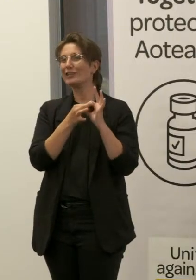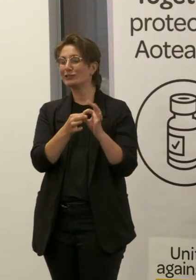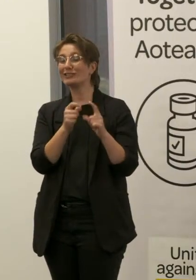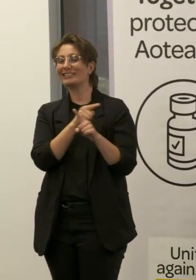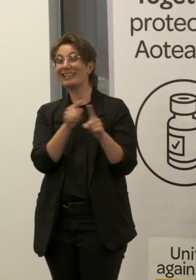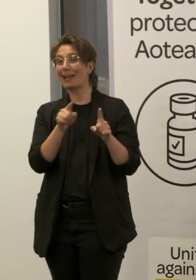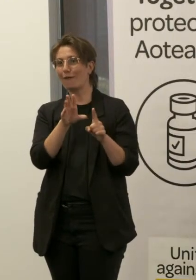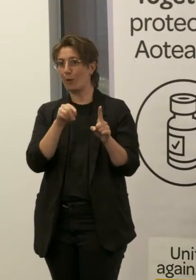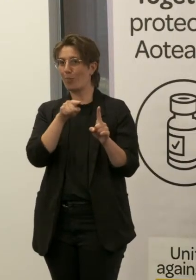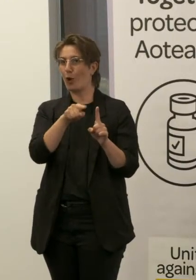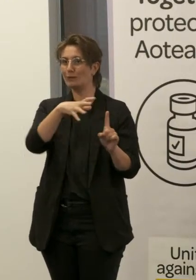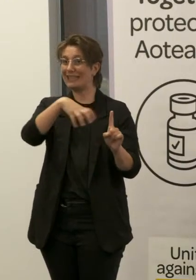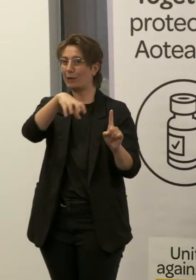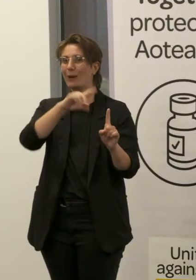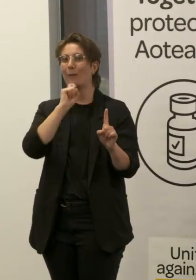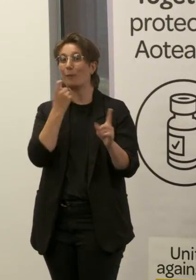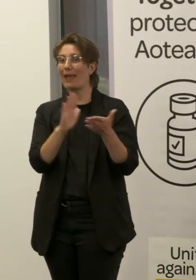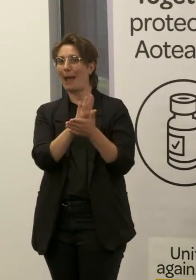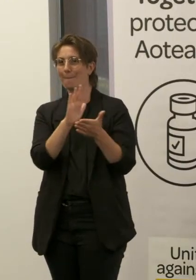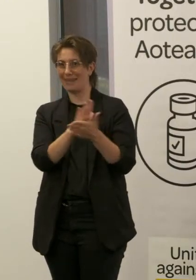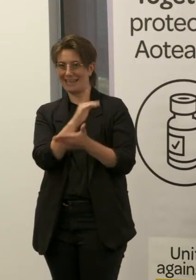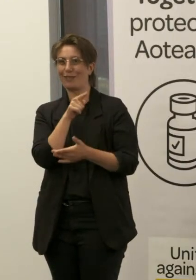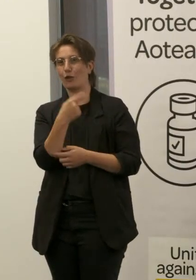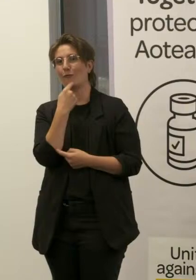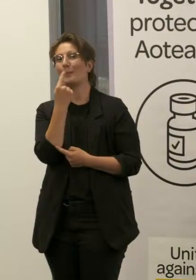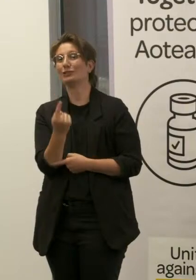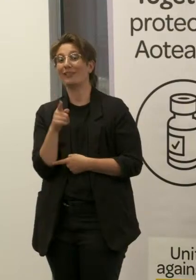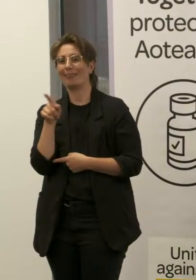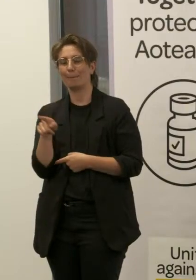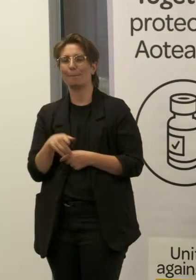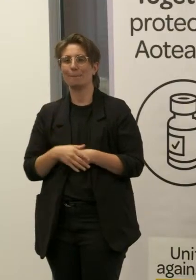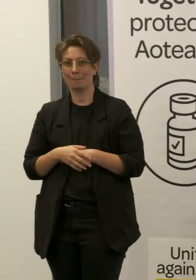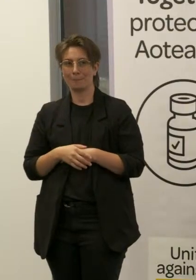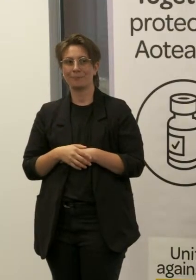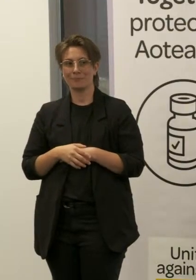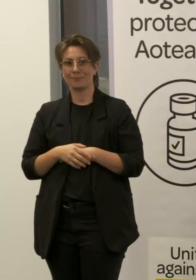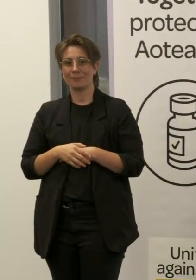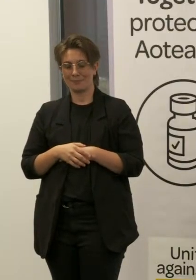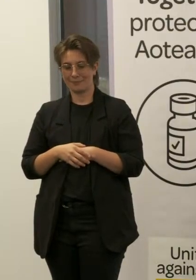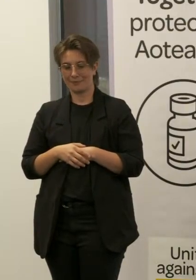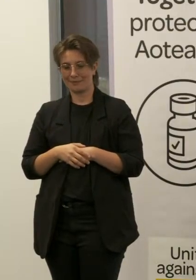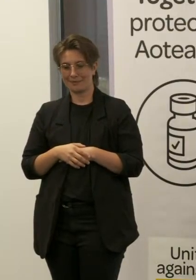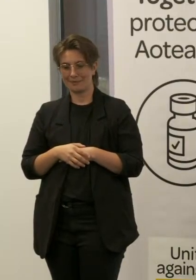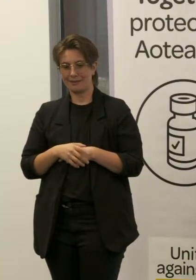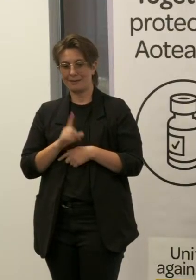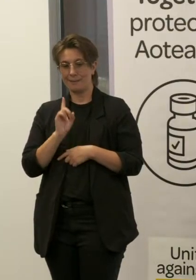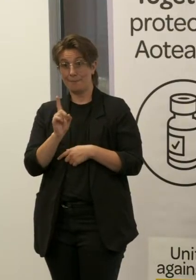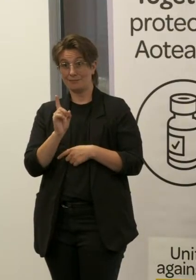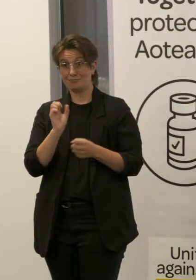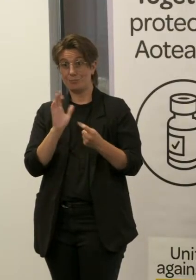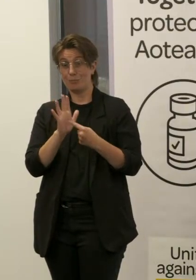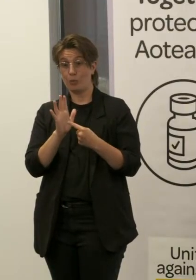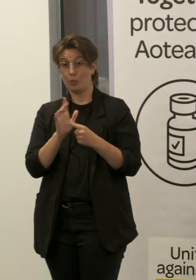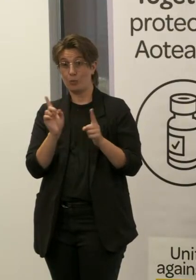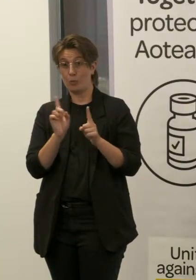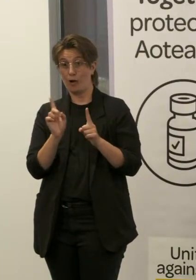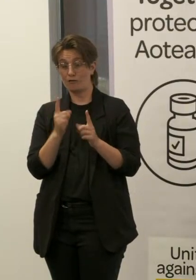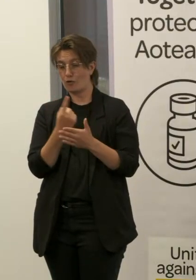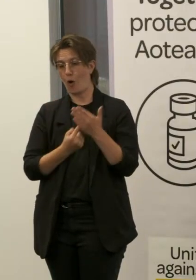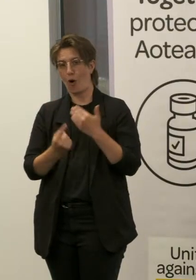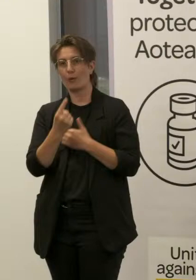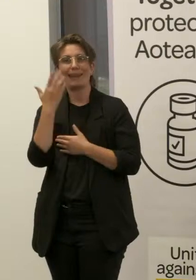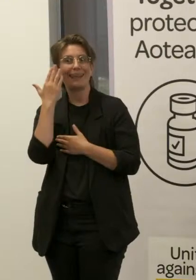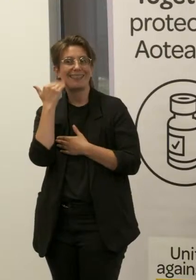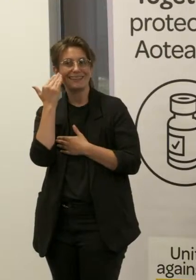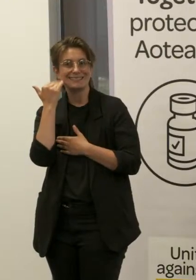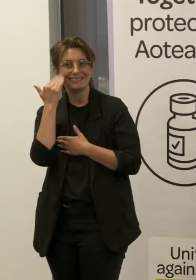you've mentioned them. But I think the issue is actually this is not around just